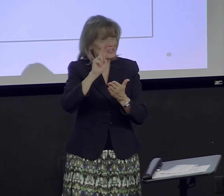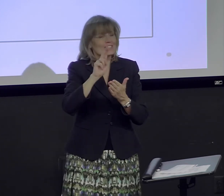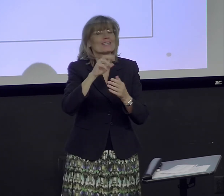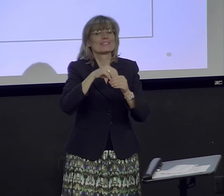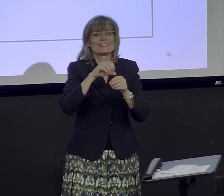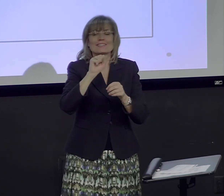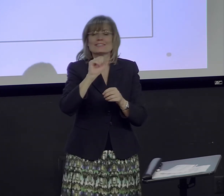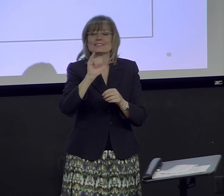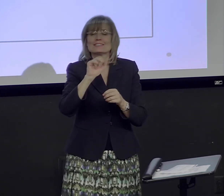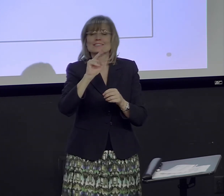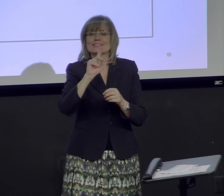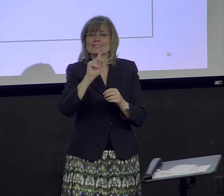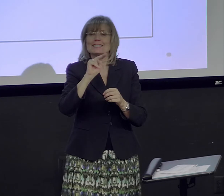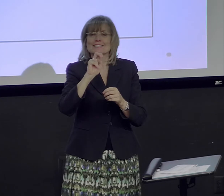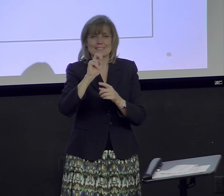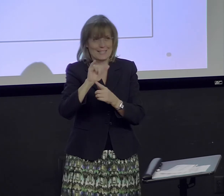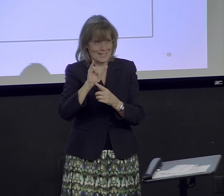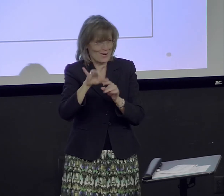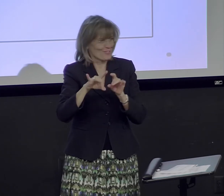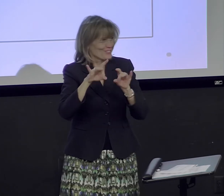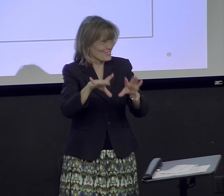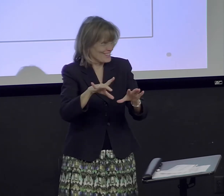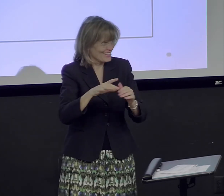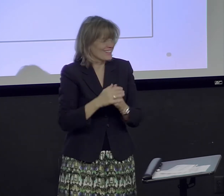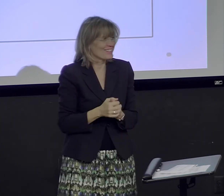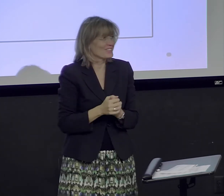Macquarie University in Sydney, Australia.